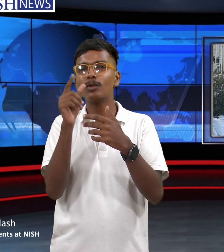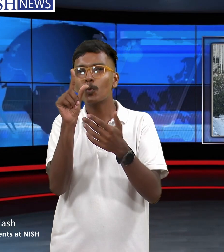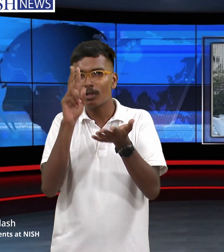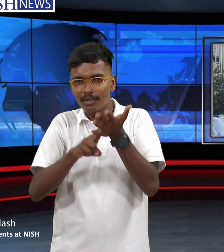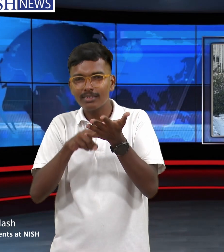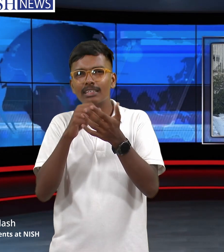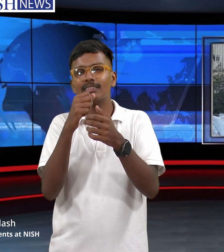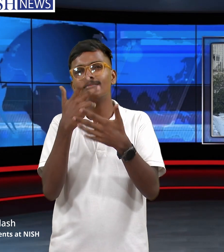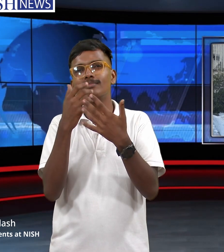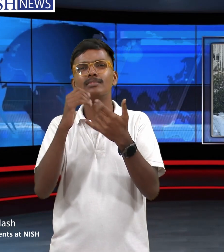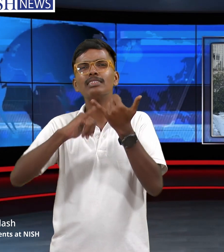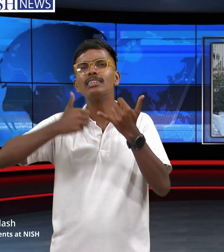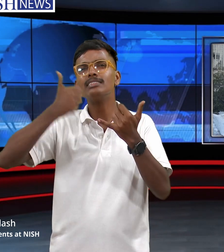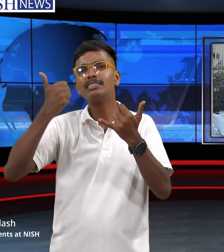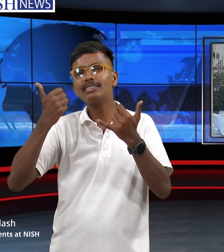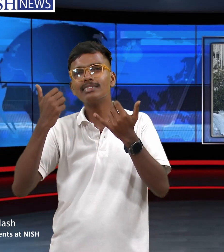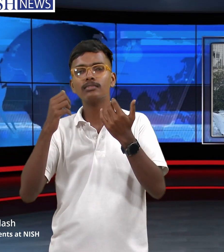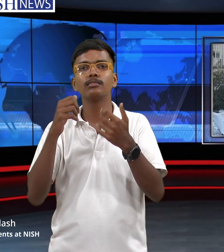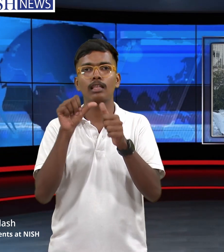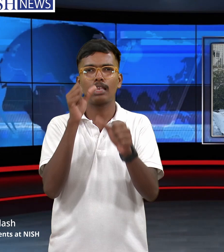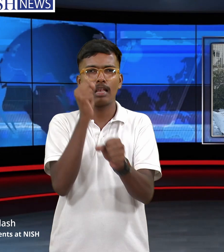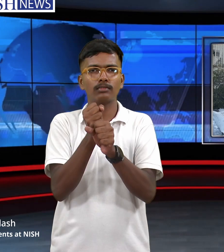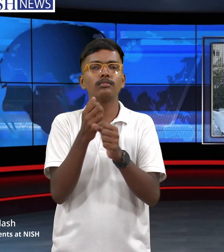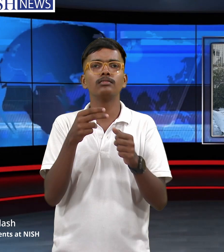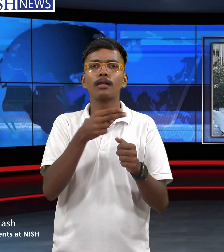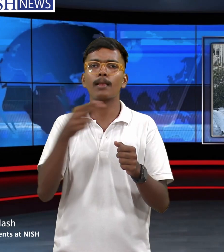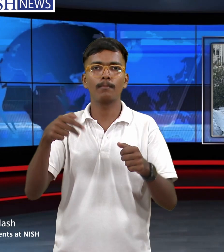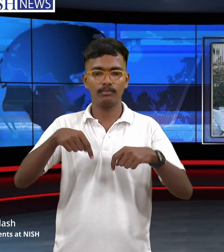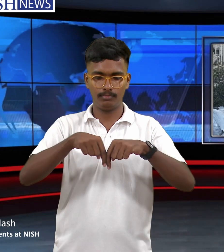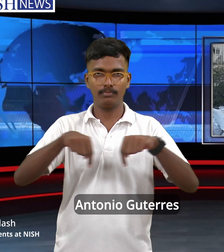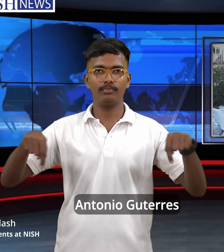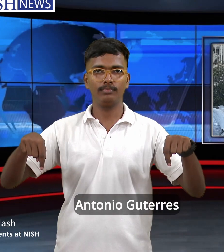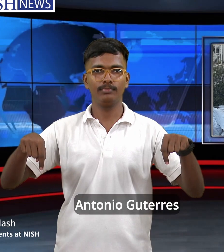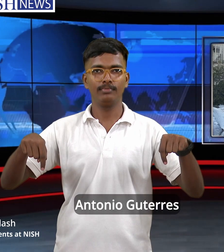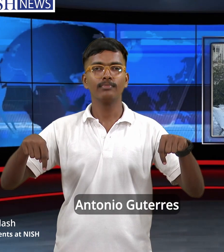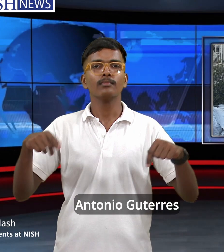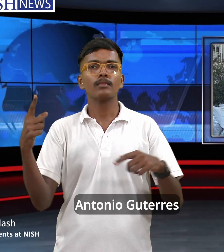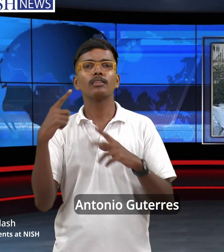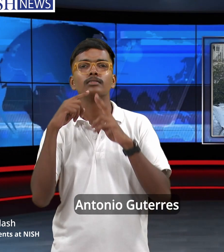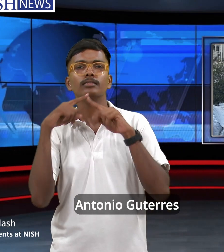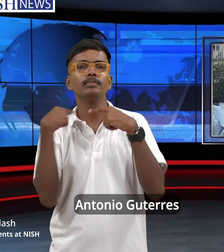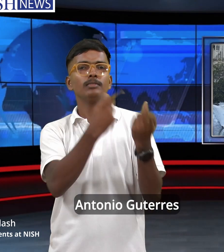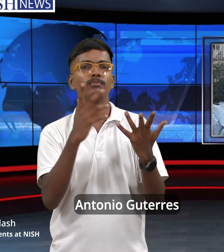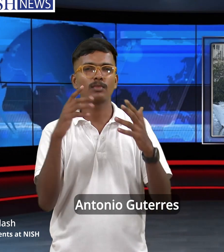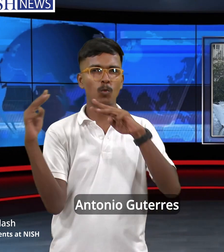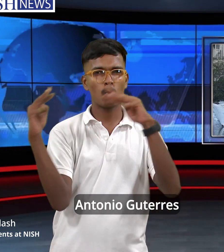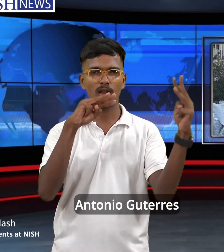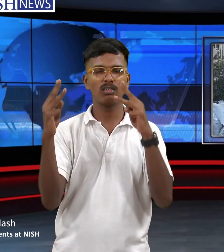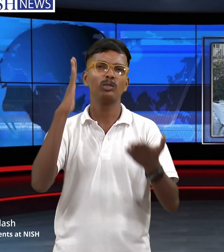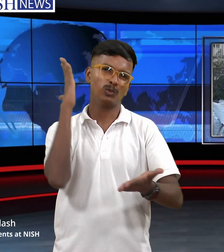chief all joined Washington and United Nations Secretary General Antonio Guterres in calling for restraint. Israel's